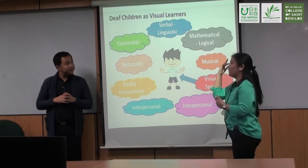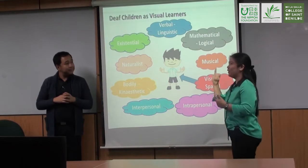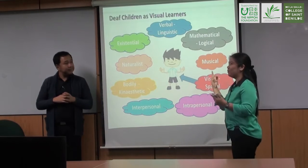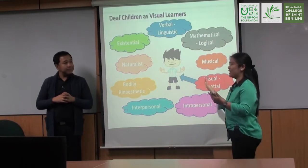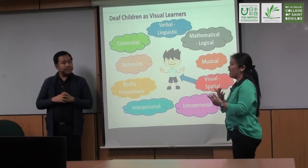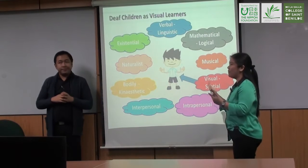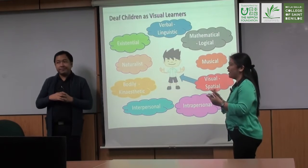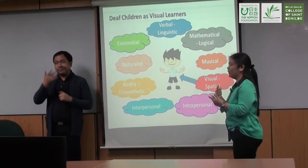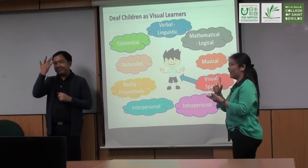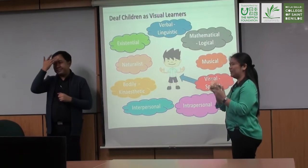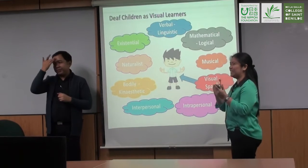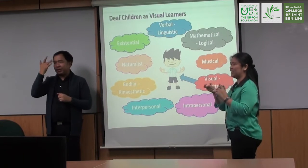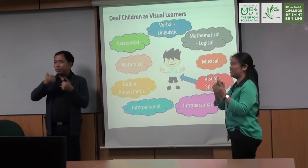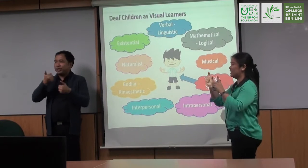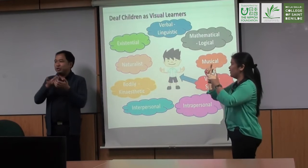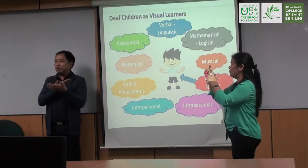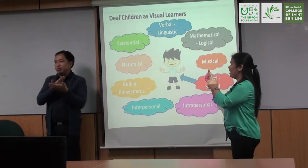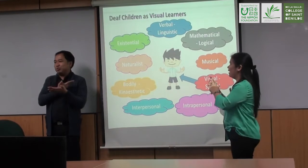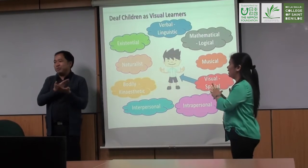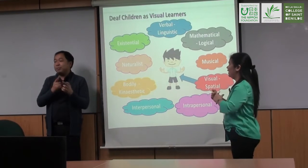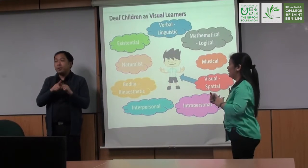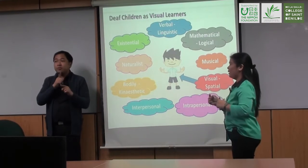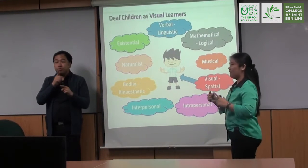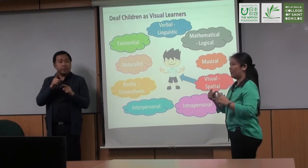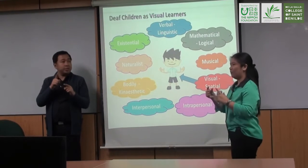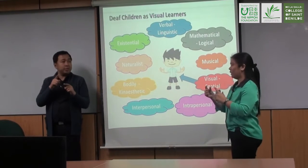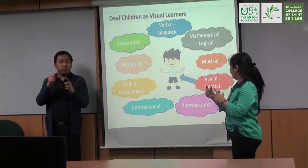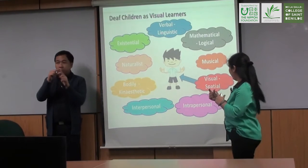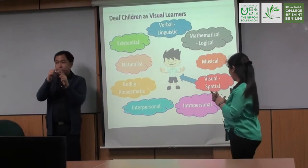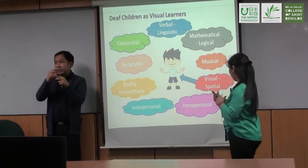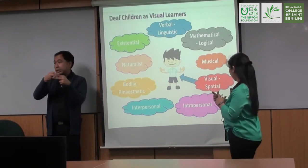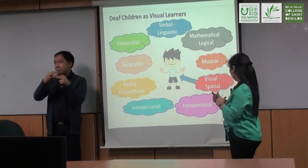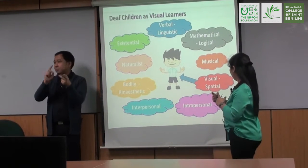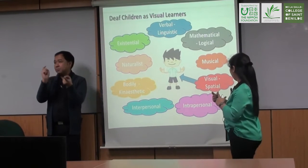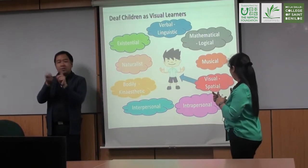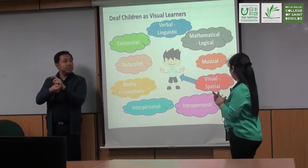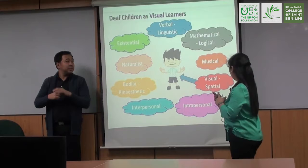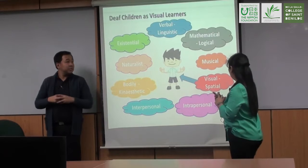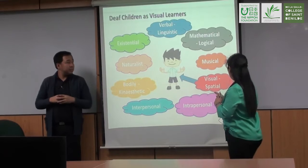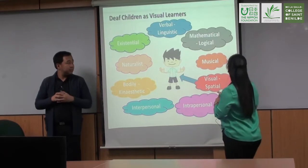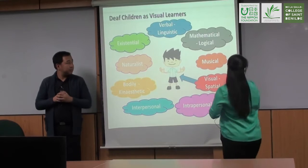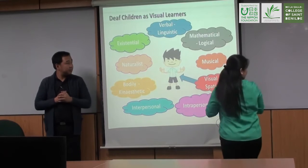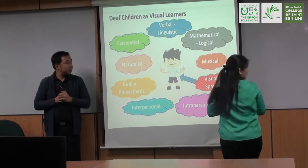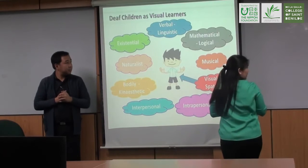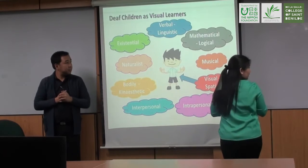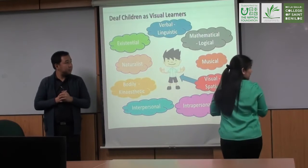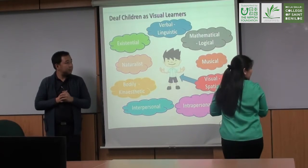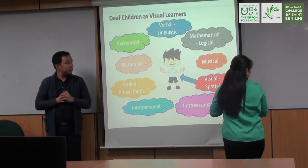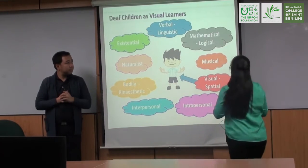Huwag na ako yung pinakabago. Actually, na-change din yung mga word nila.